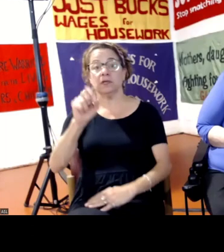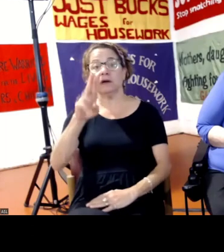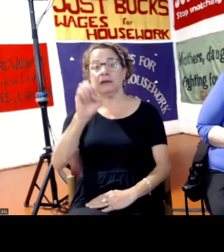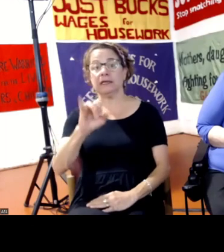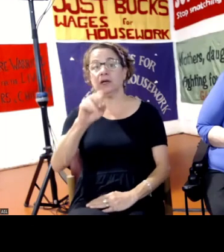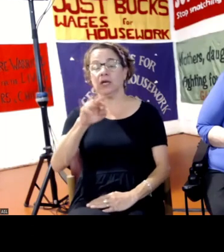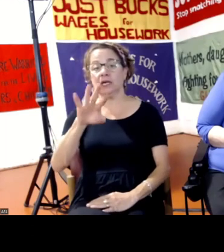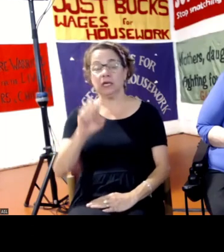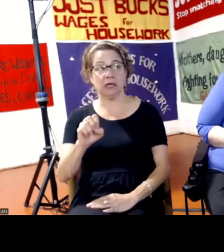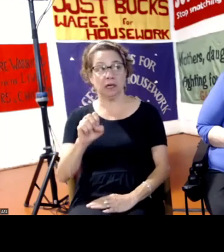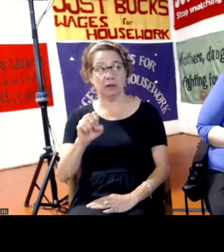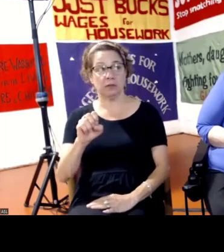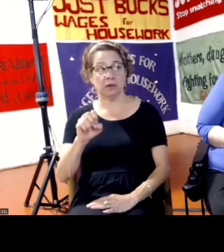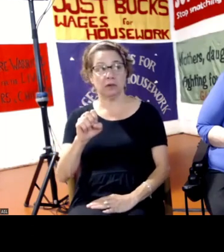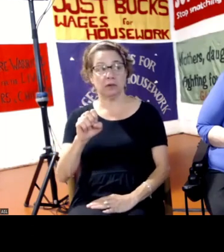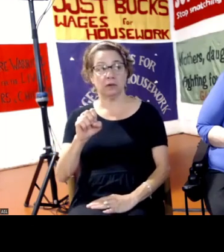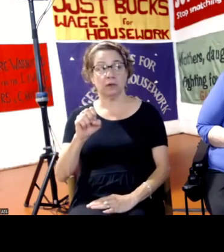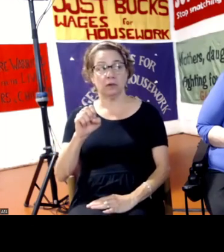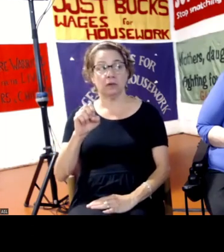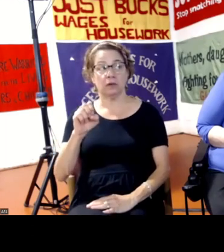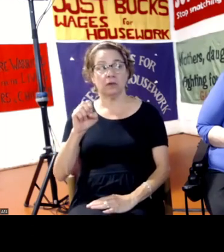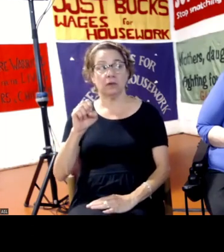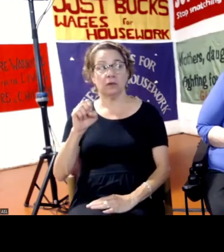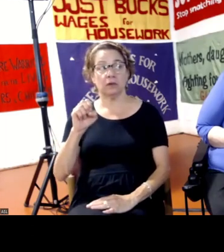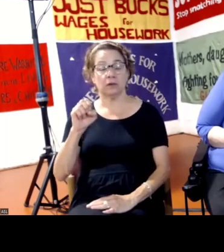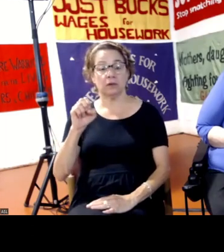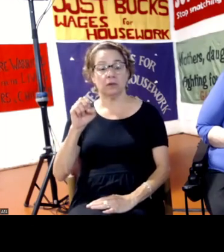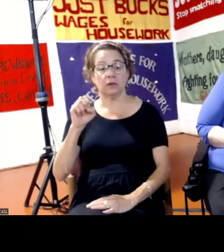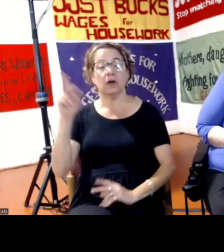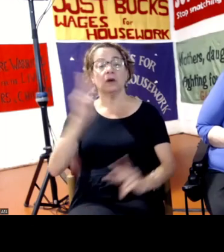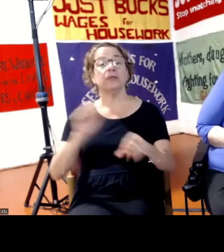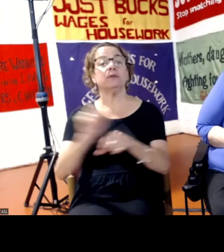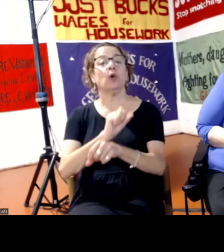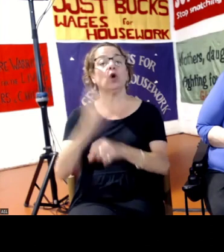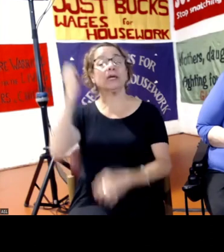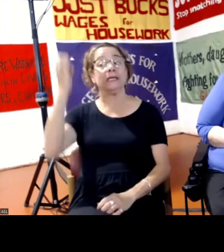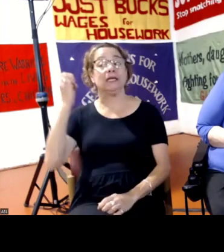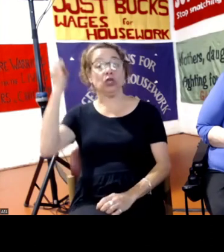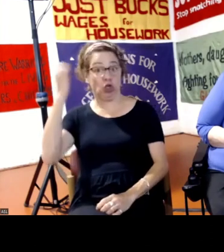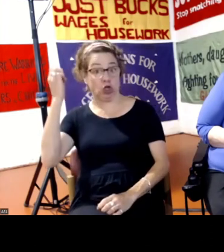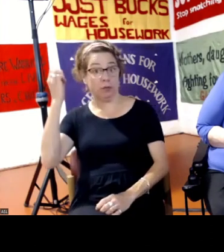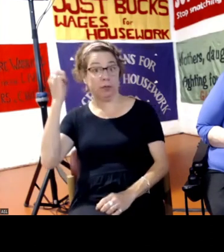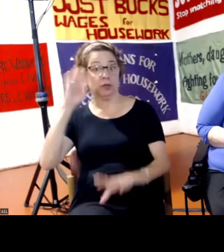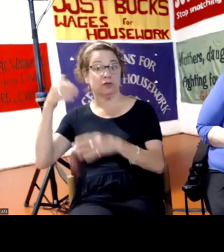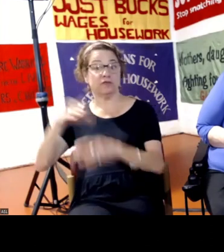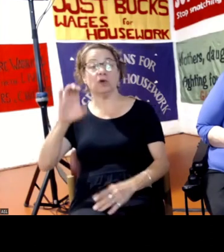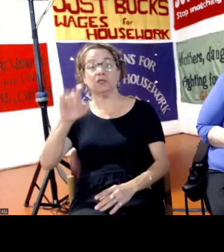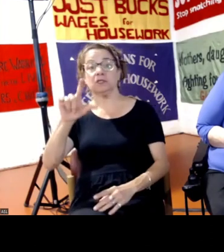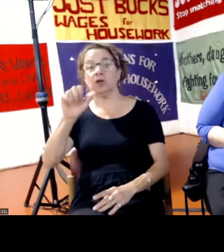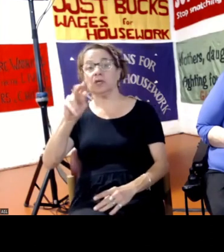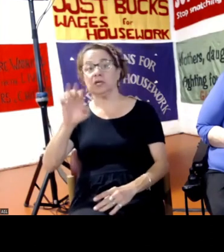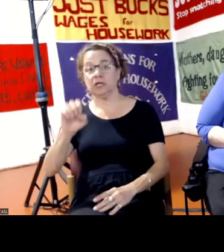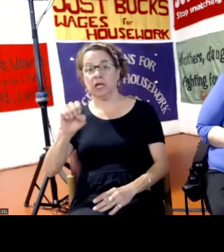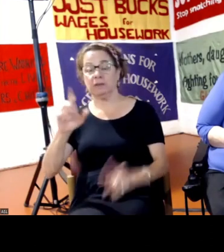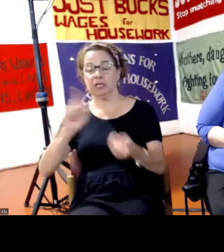The Green New Deal for Europe, working on the whole issue of climate change, came out with a care income in their